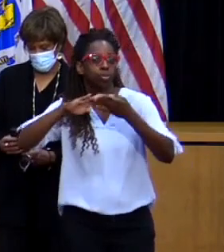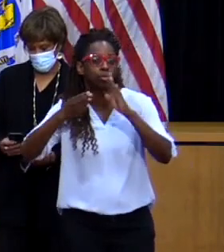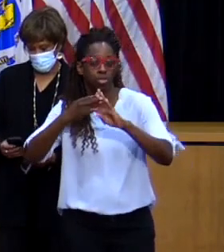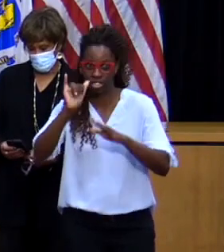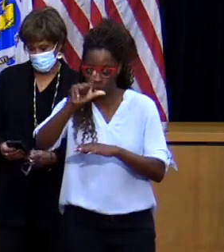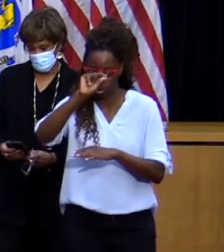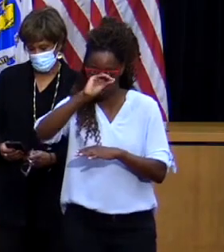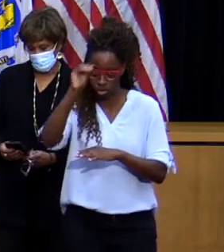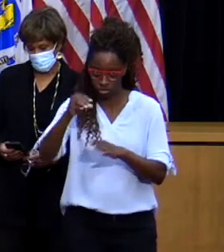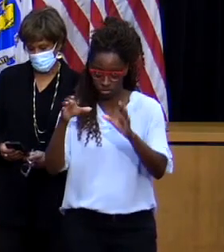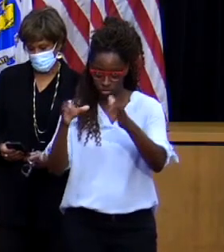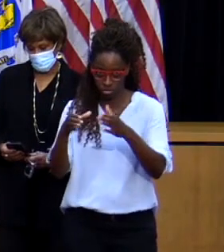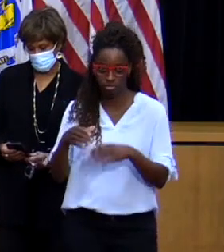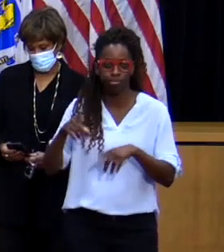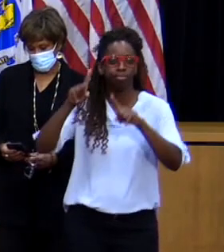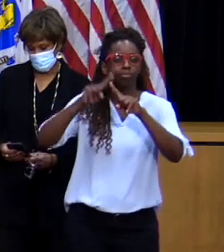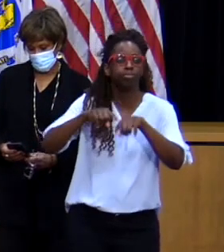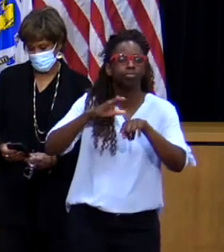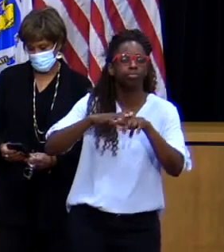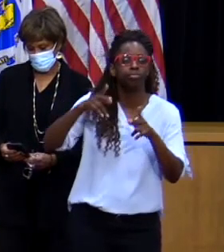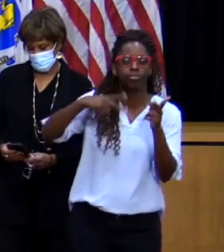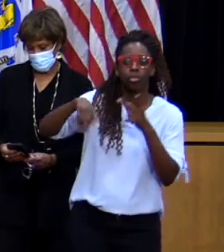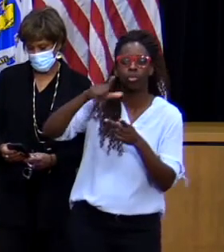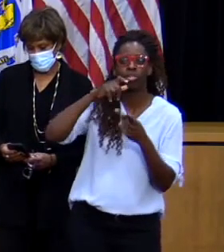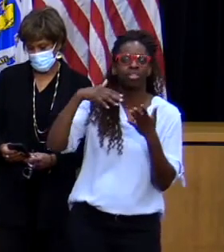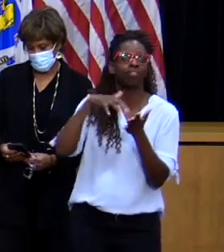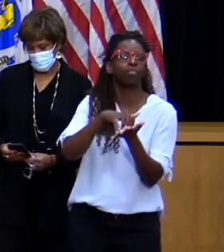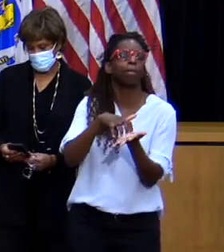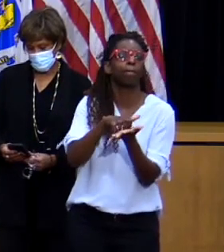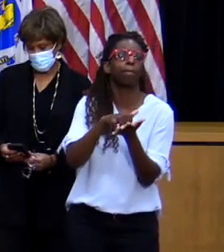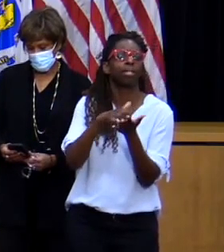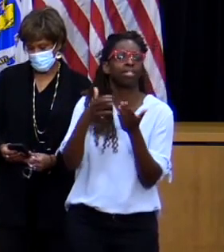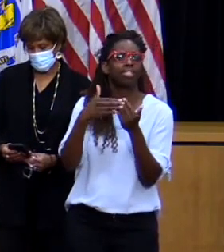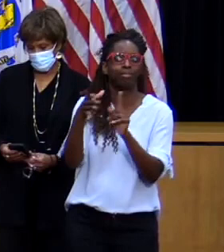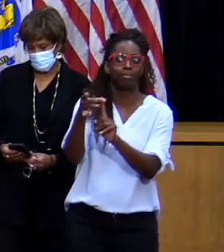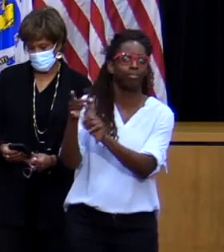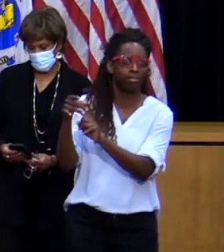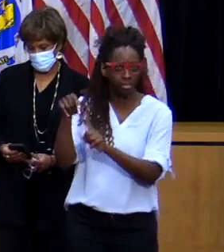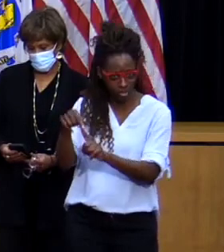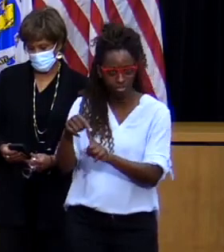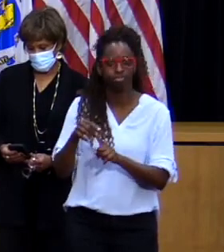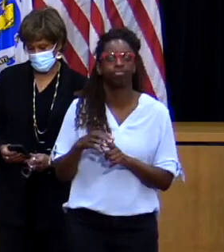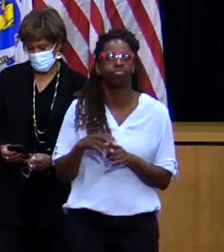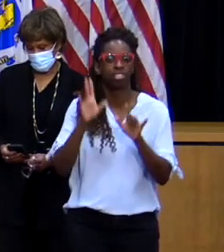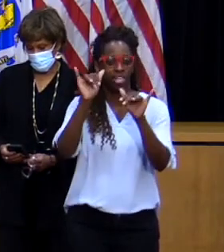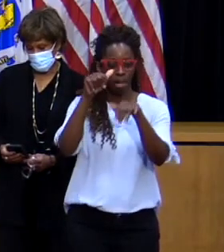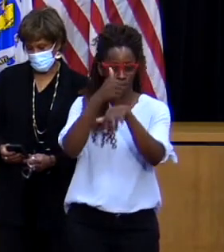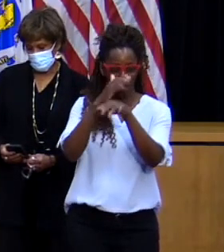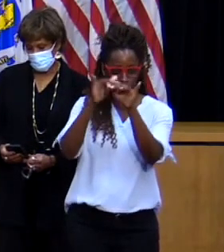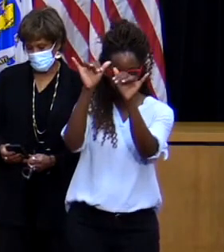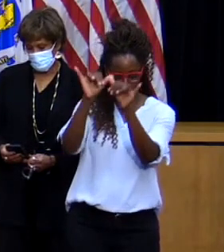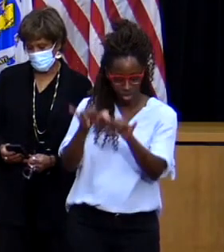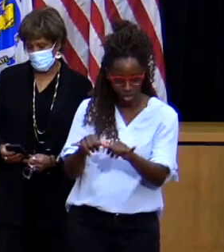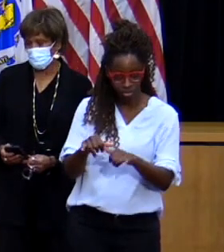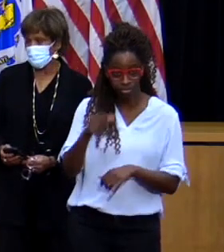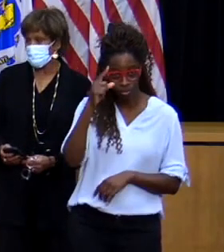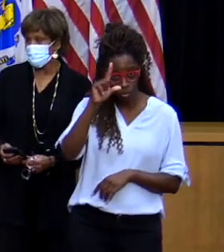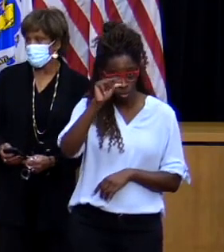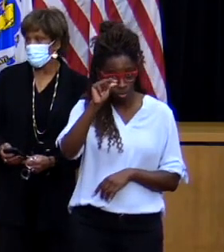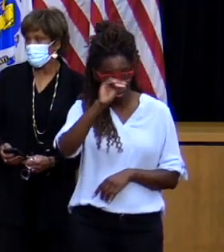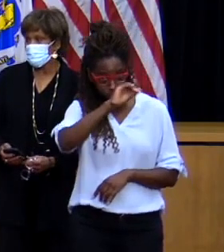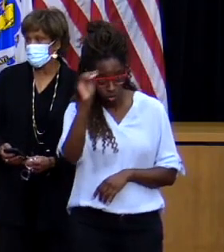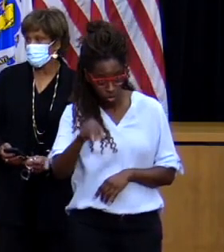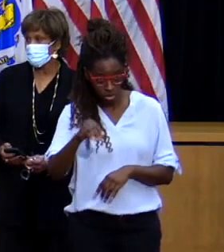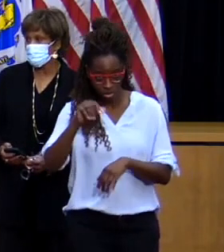vulnerability index and prevalence of COVID in those communities. That 20% of the state's allocation can go to those communities, and